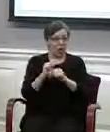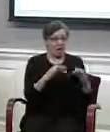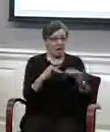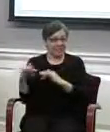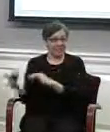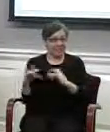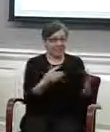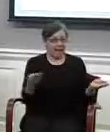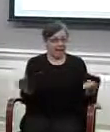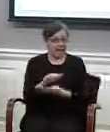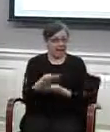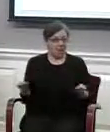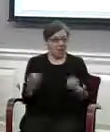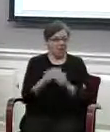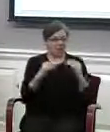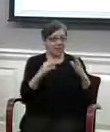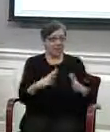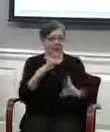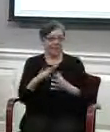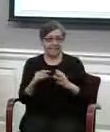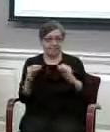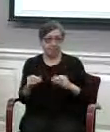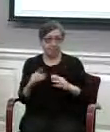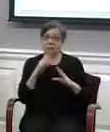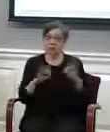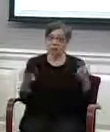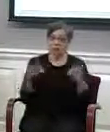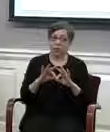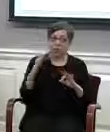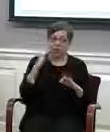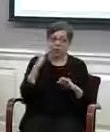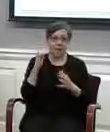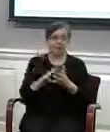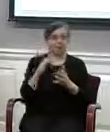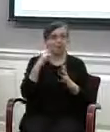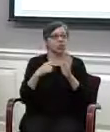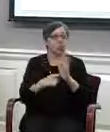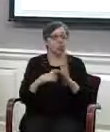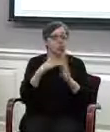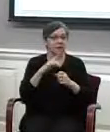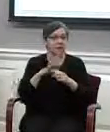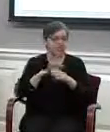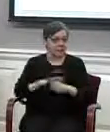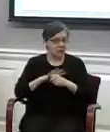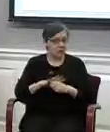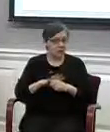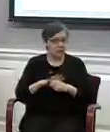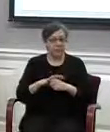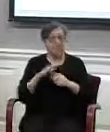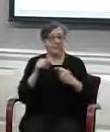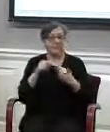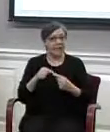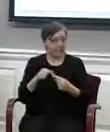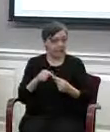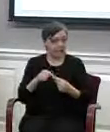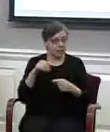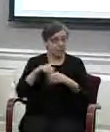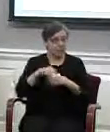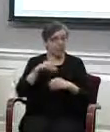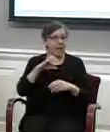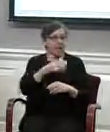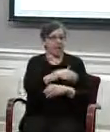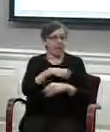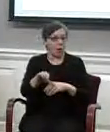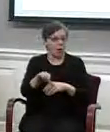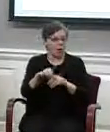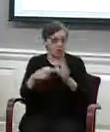So that's important to know. This demonstrates some of the tensions and challenges to empowerment models of education. At the same